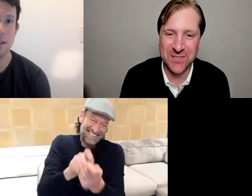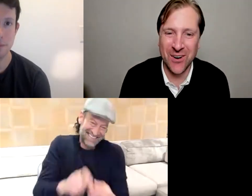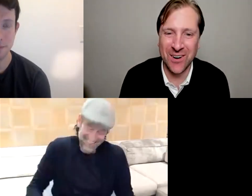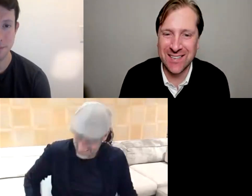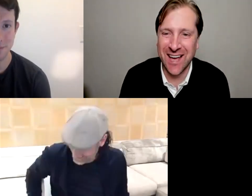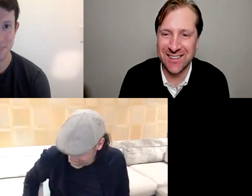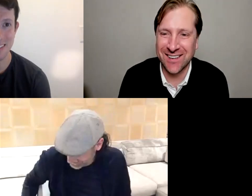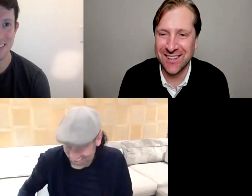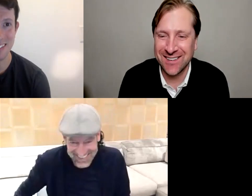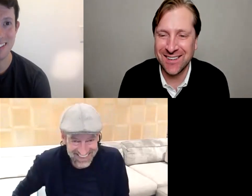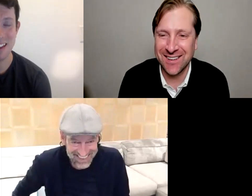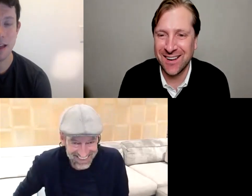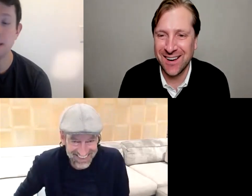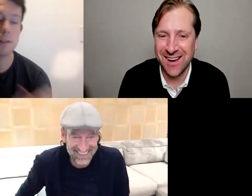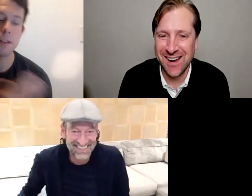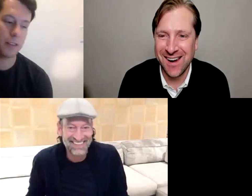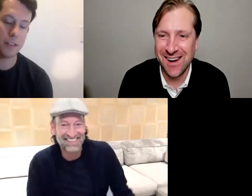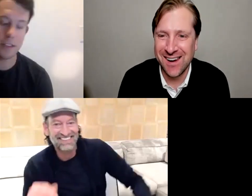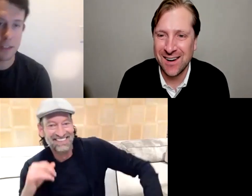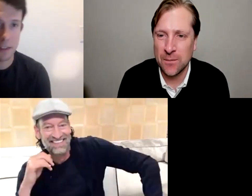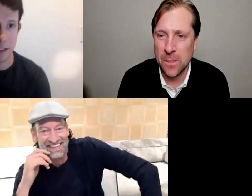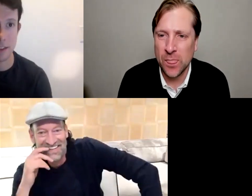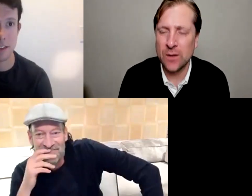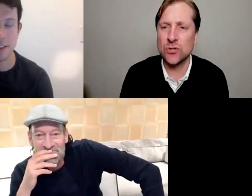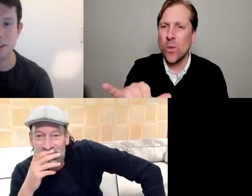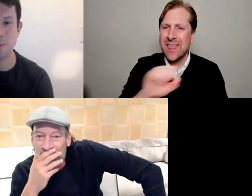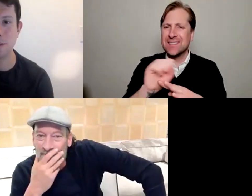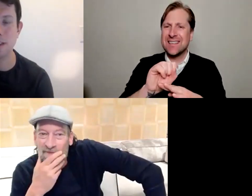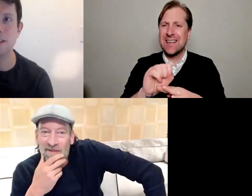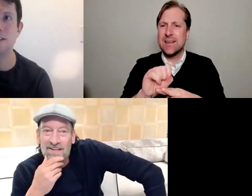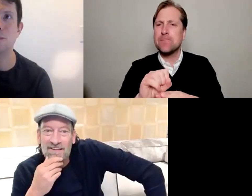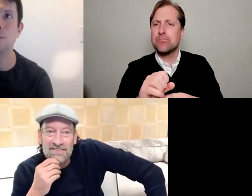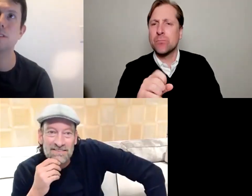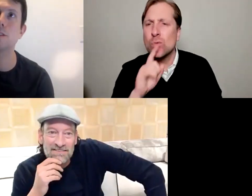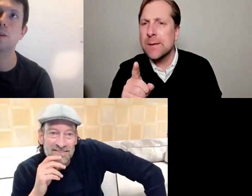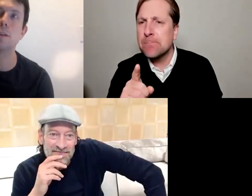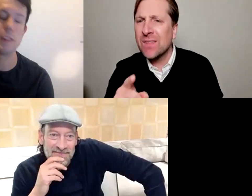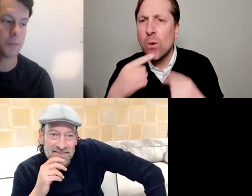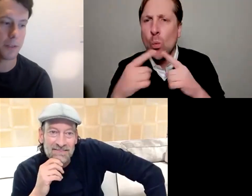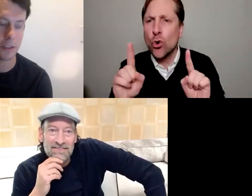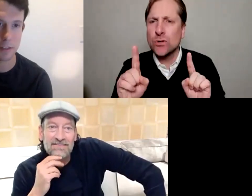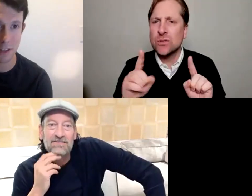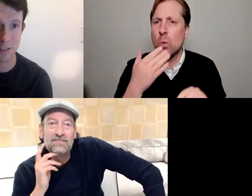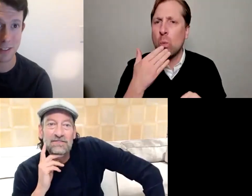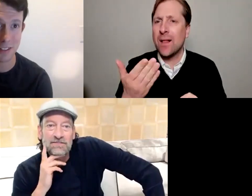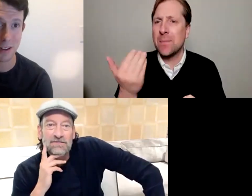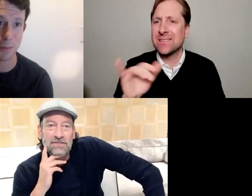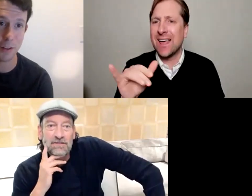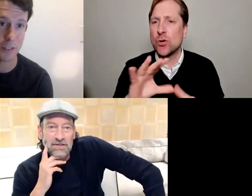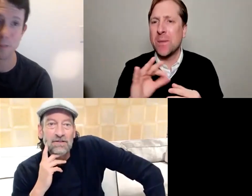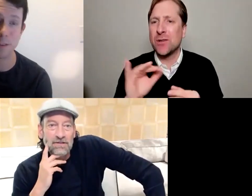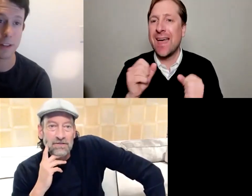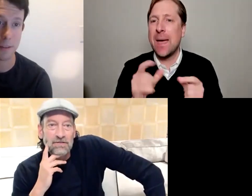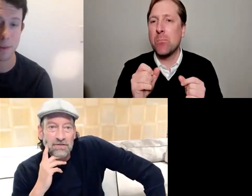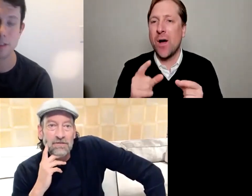I hope so. Exactly. It's that scene. I think that scene is both. It works so well within this movie because, like you said, that improv